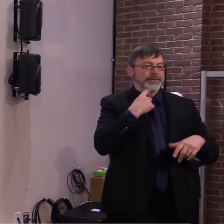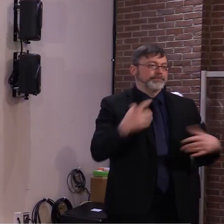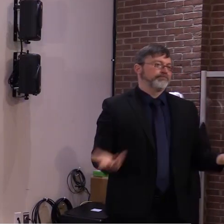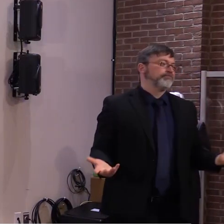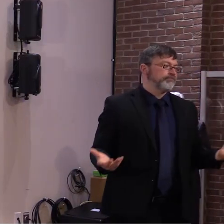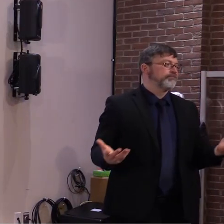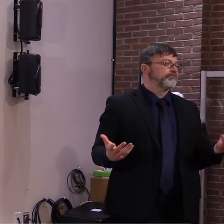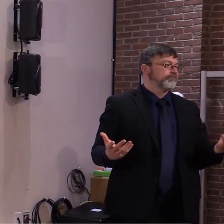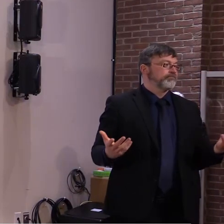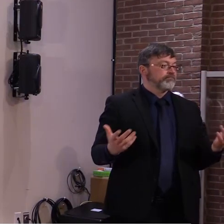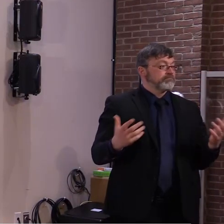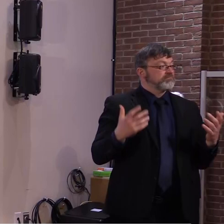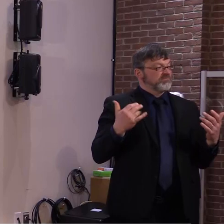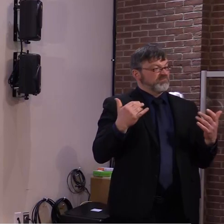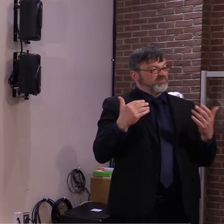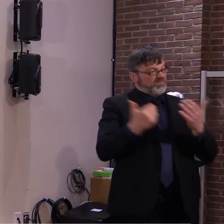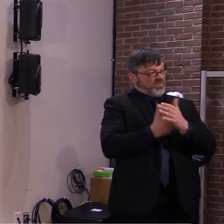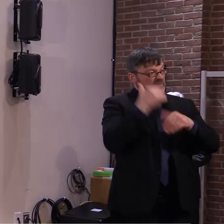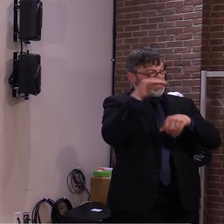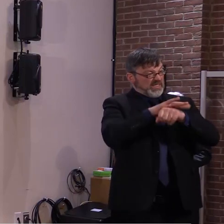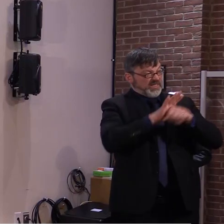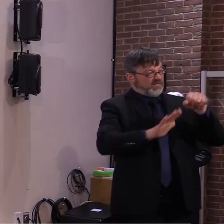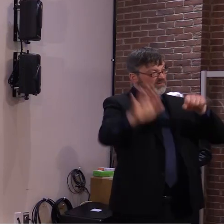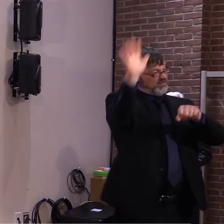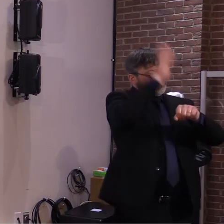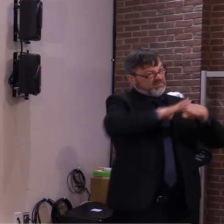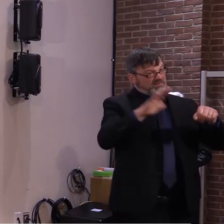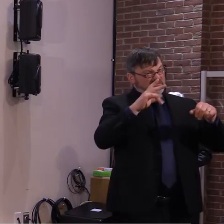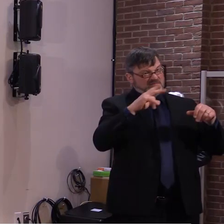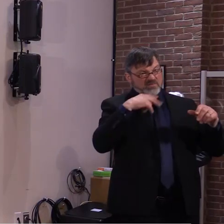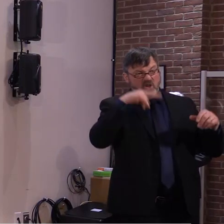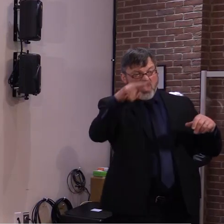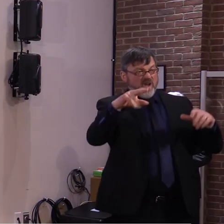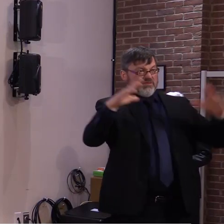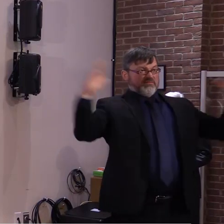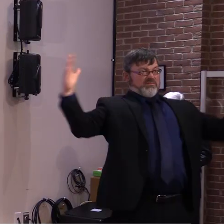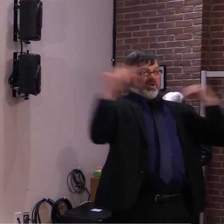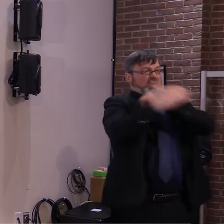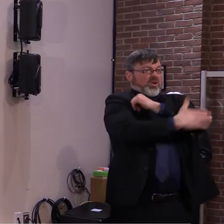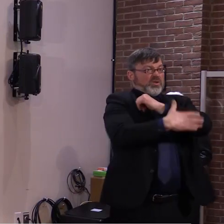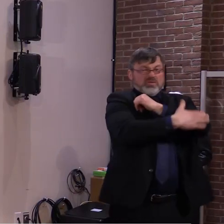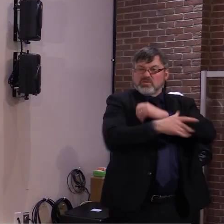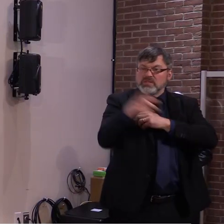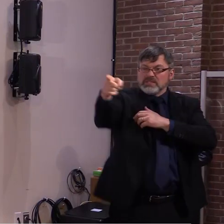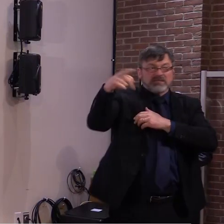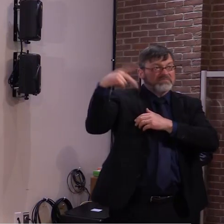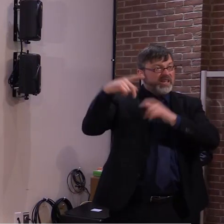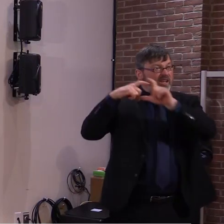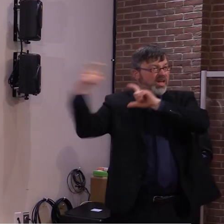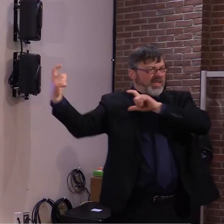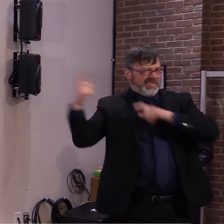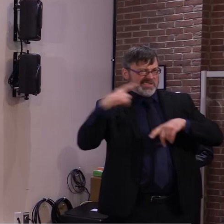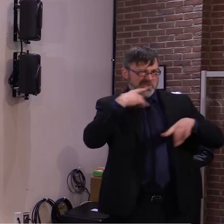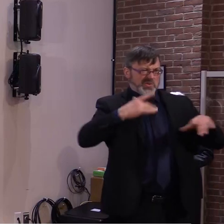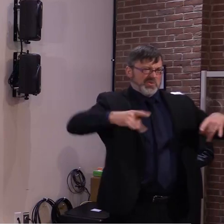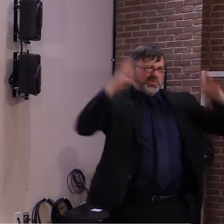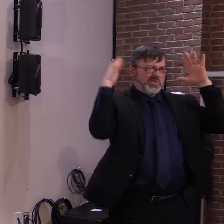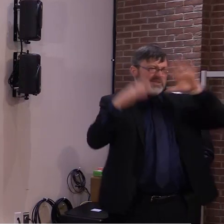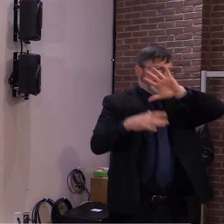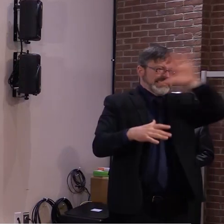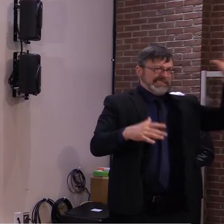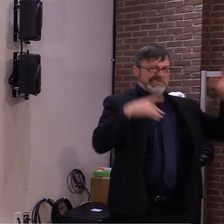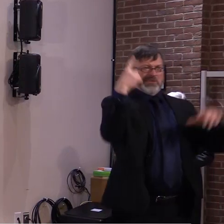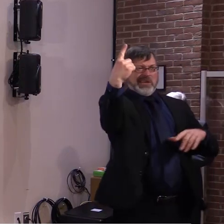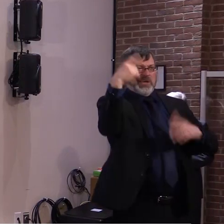of the country, with more disease circulating right now. Now, a big part of why the virus is spreading more